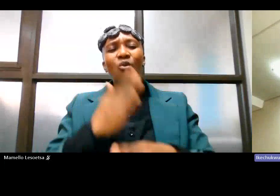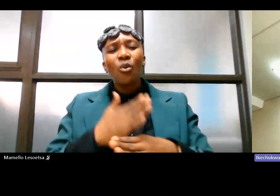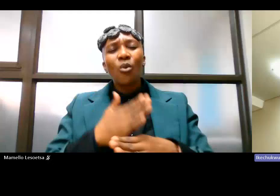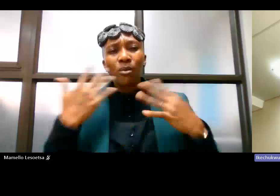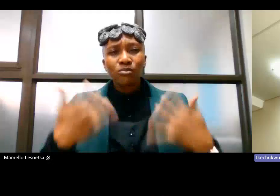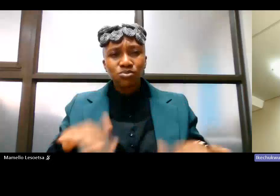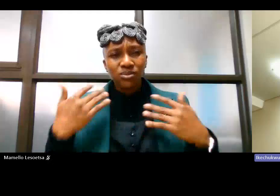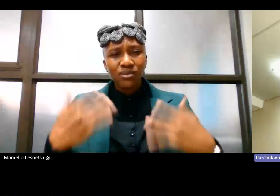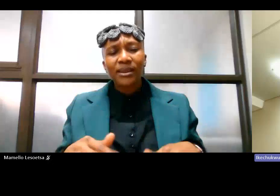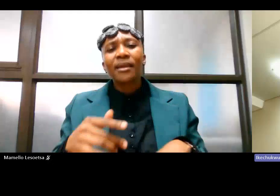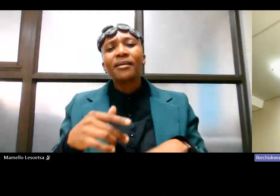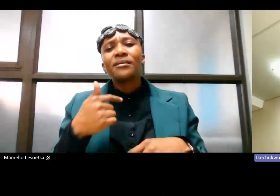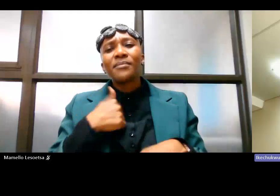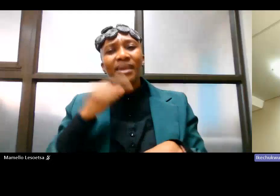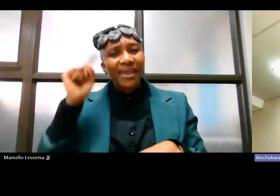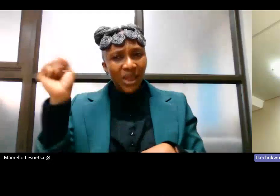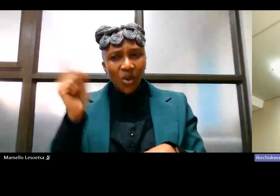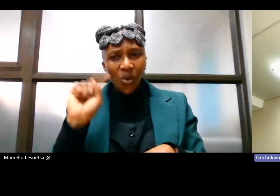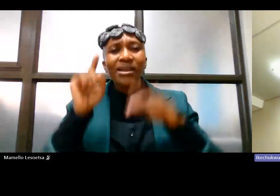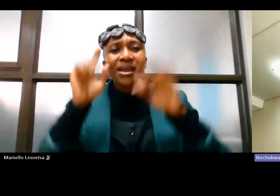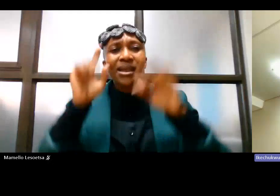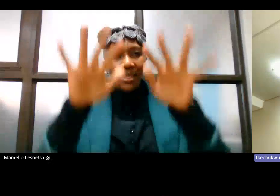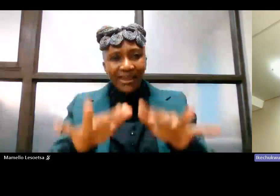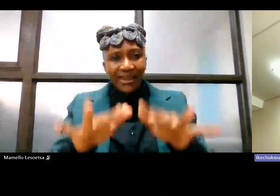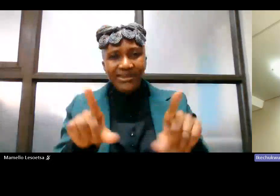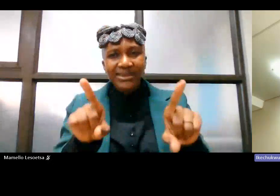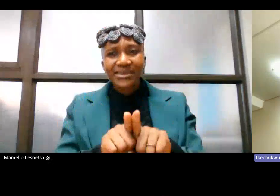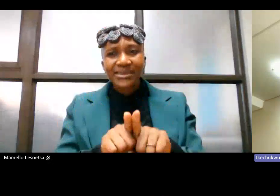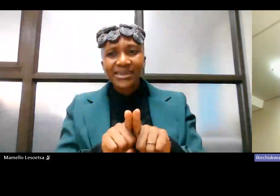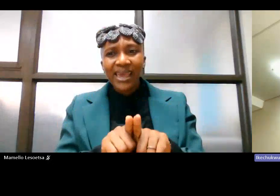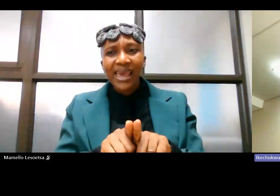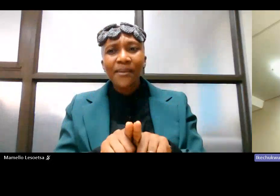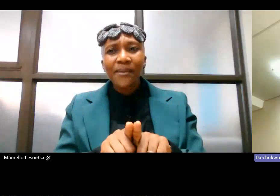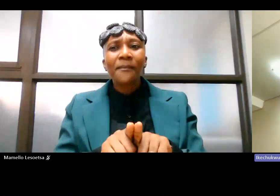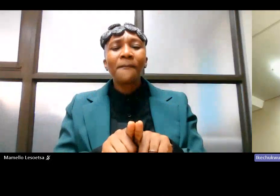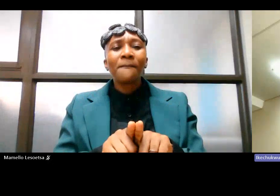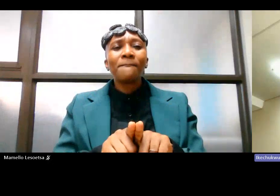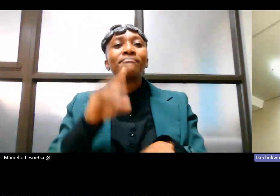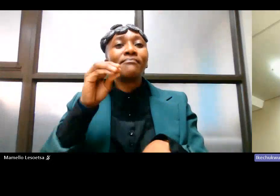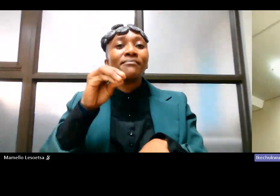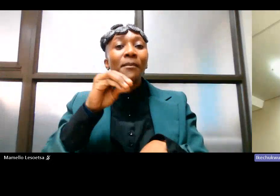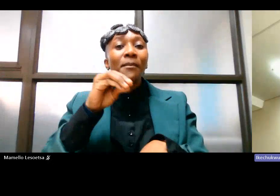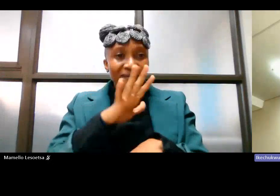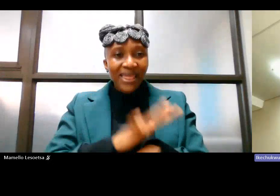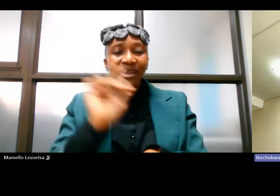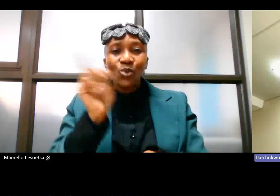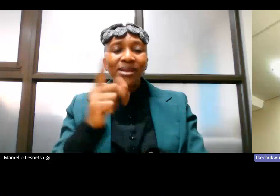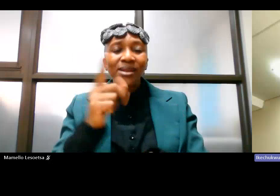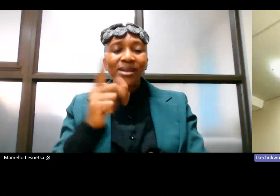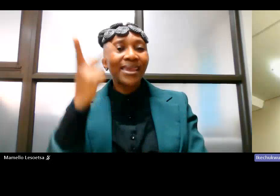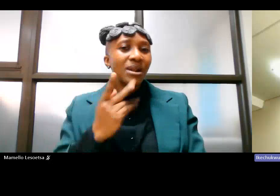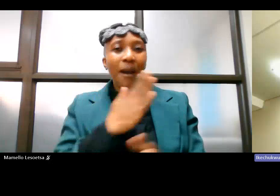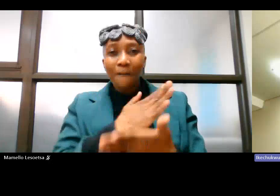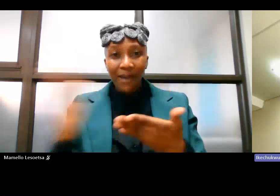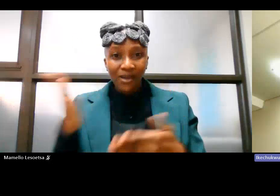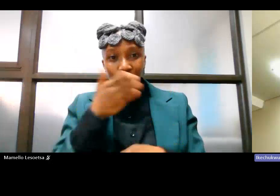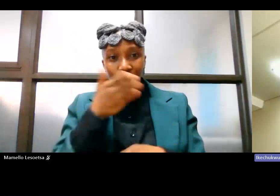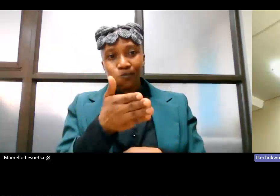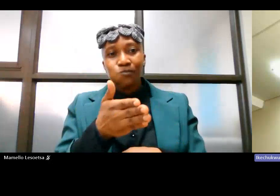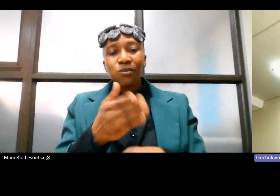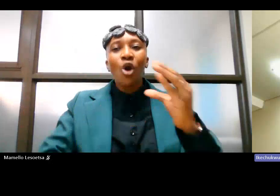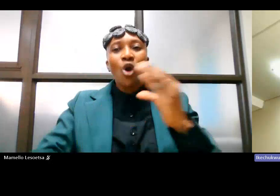it's a privilege and blessing that Kelly is with us in this course, because him being on this course is opening, because